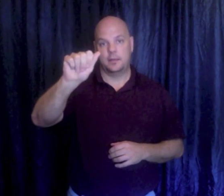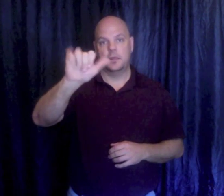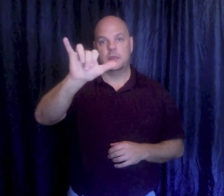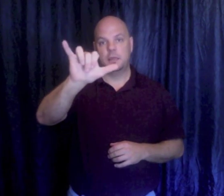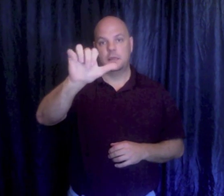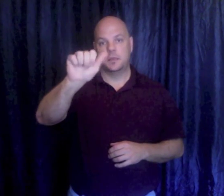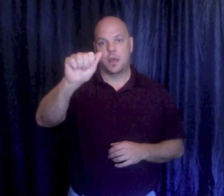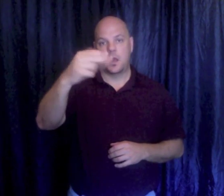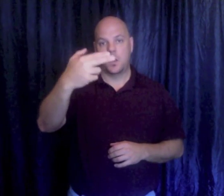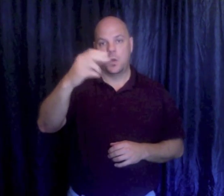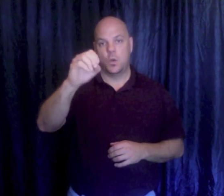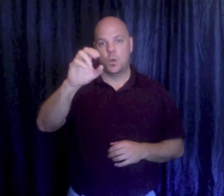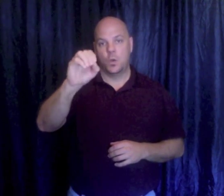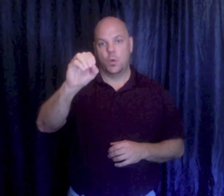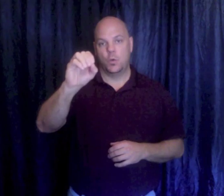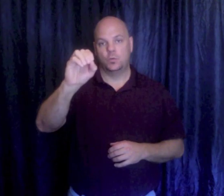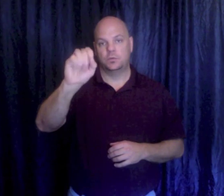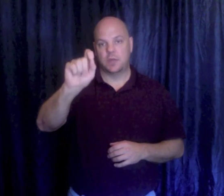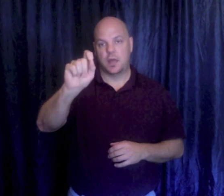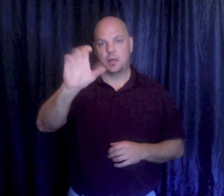raslterp@yahoo.com. So it's raslterp.com.